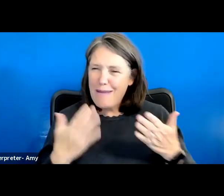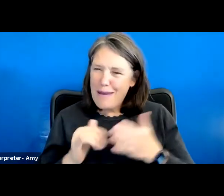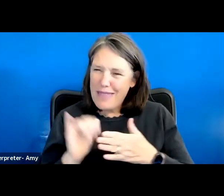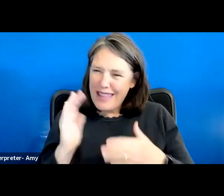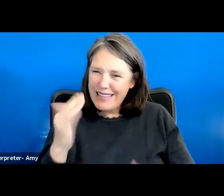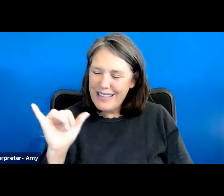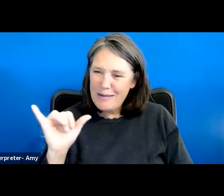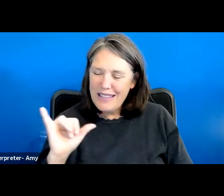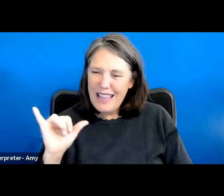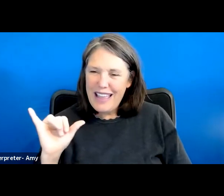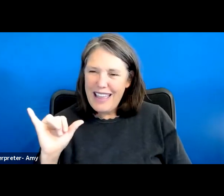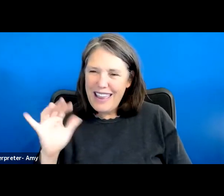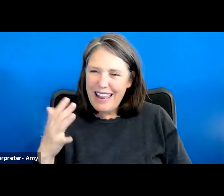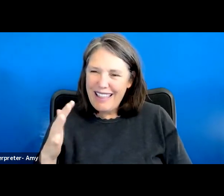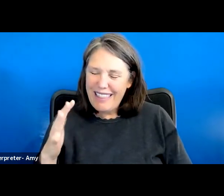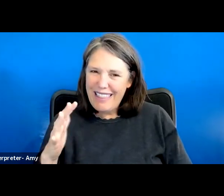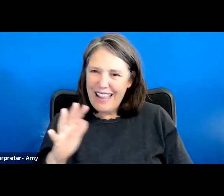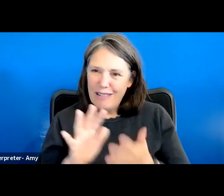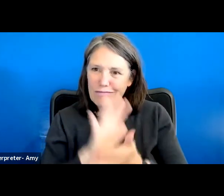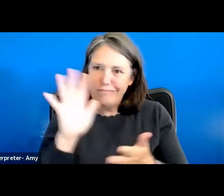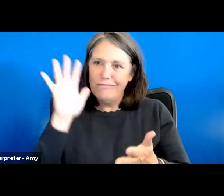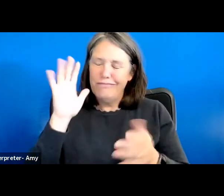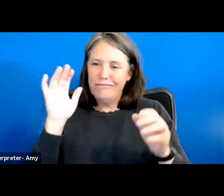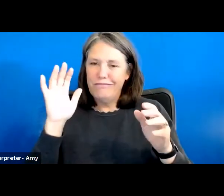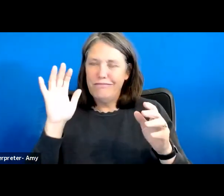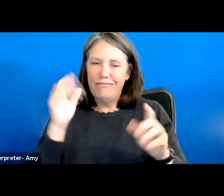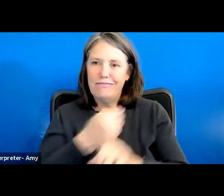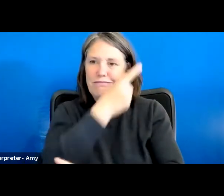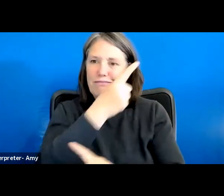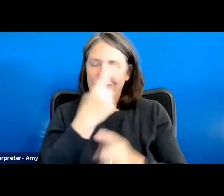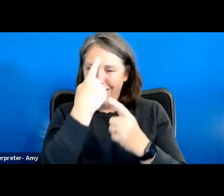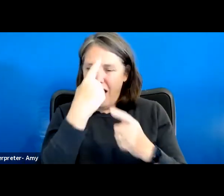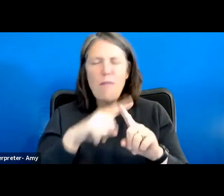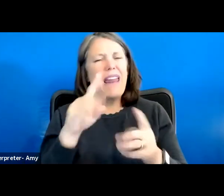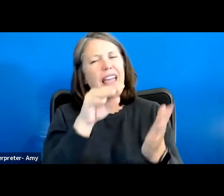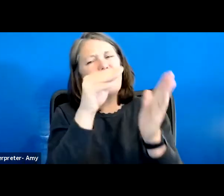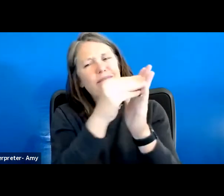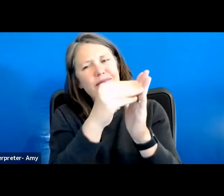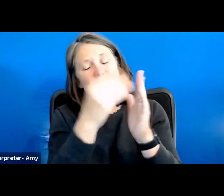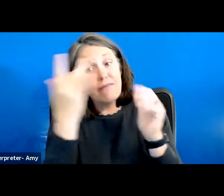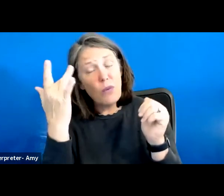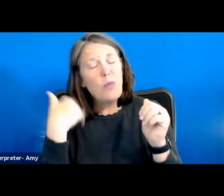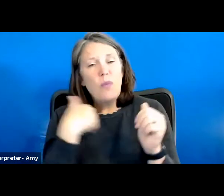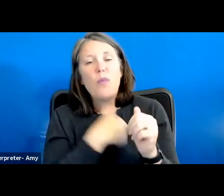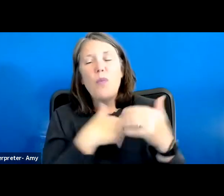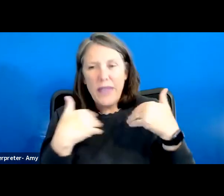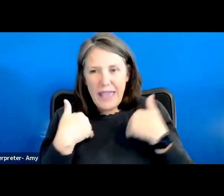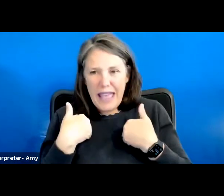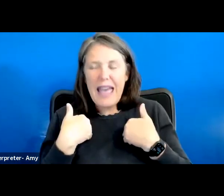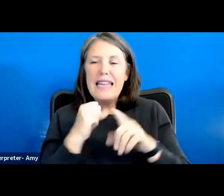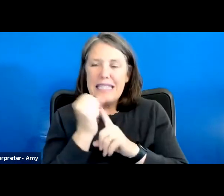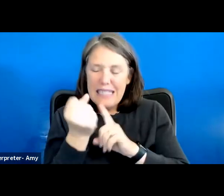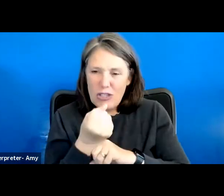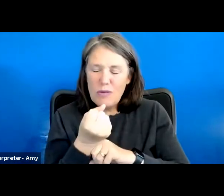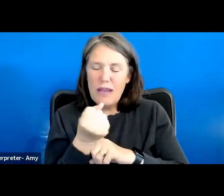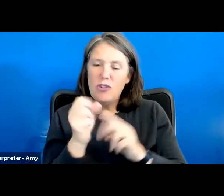like kind of like an abstract thought, but I put that up there because we did have a situation